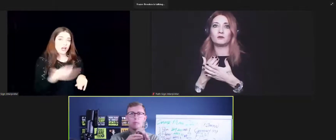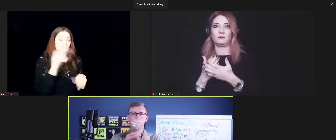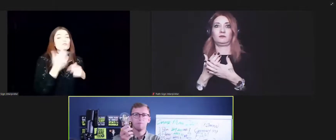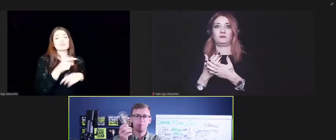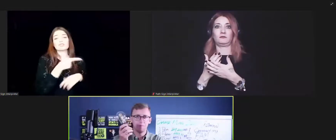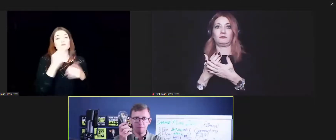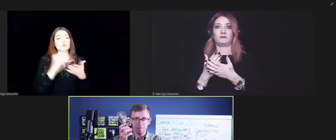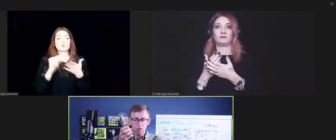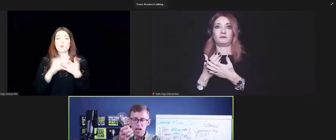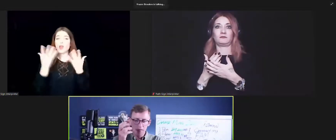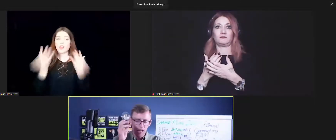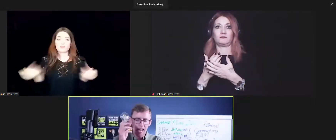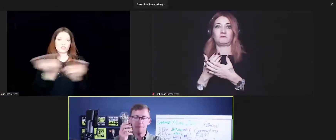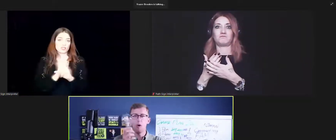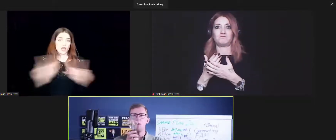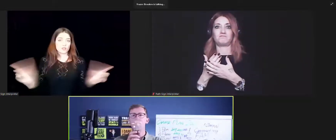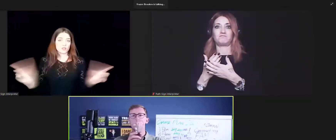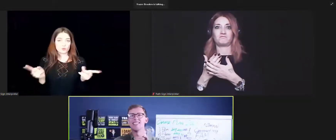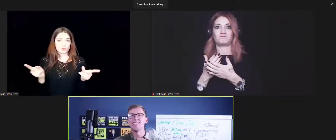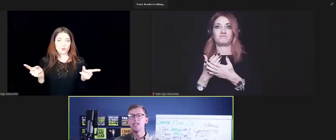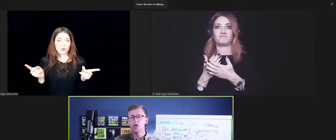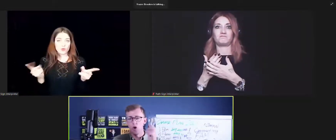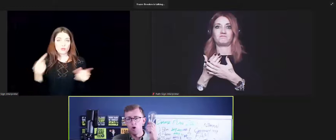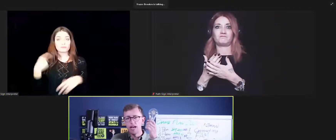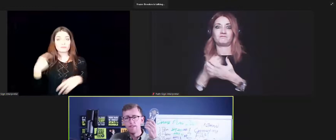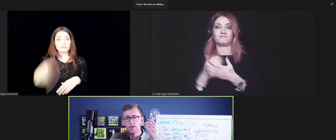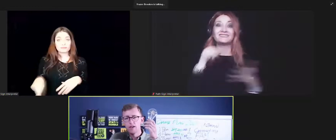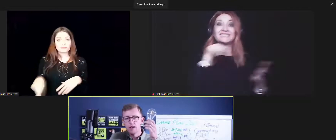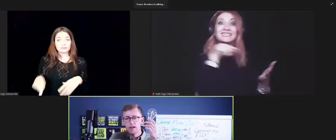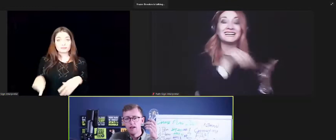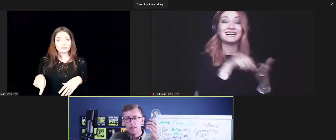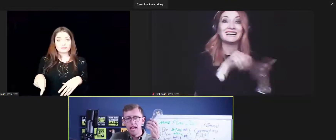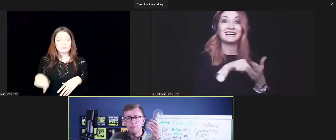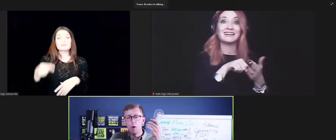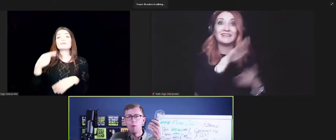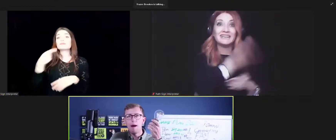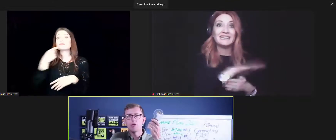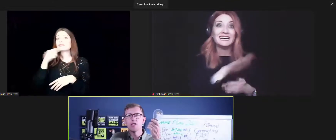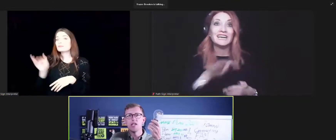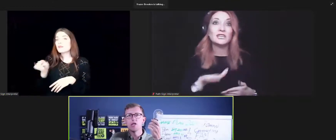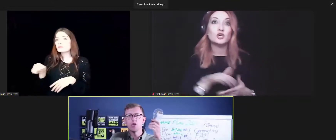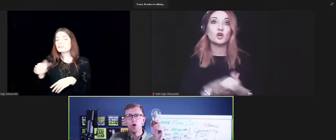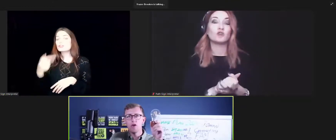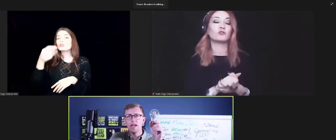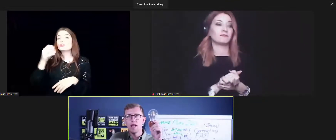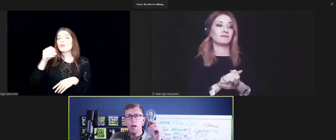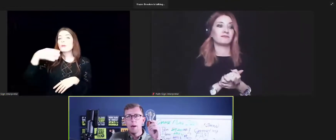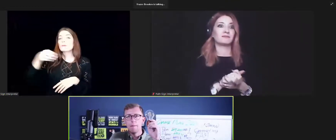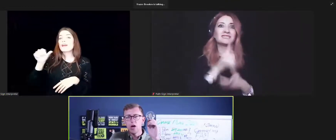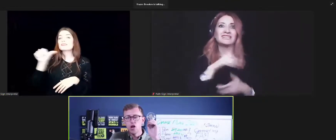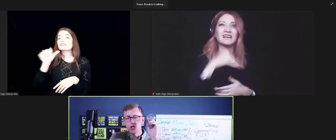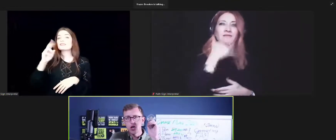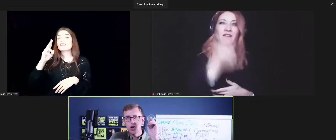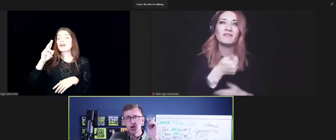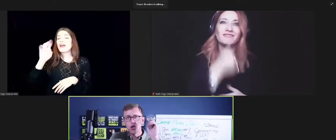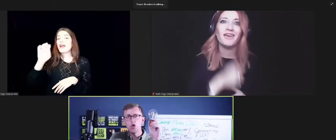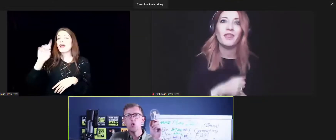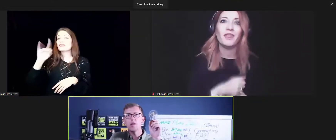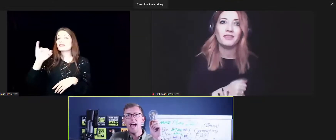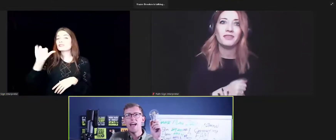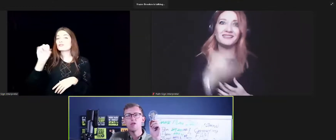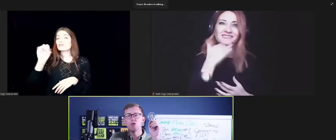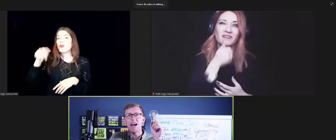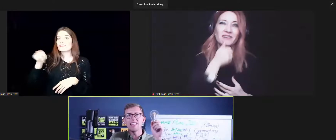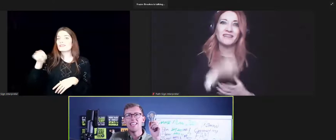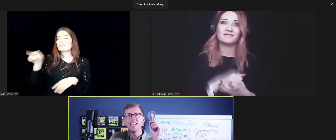bulb. And the light bulb represents his story. The light bulb represents his story because you